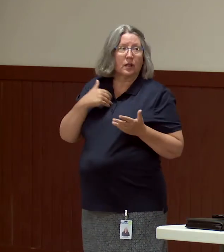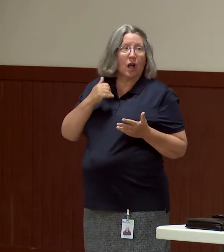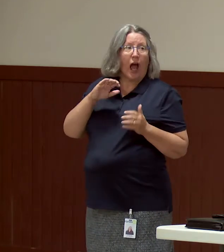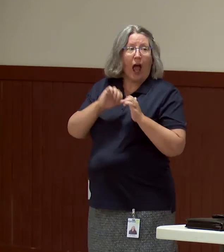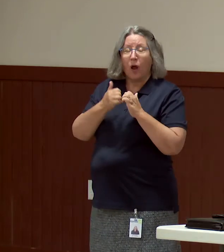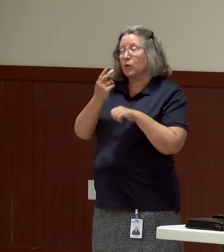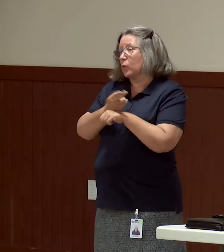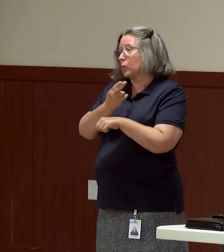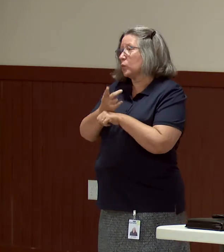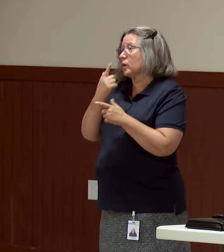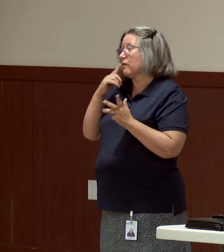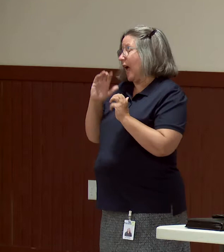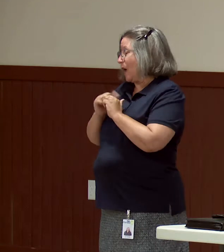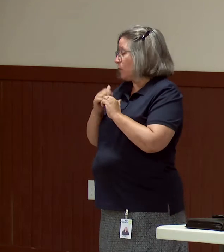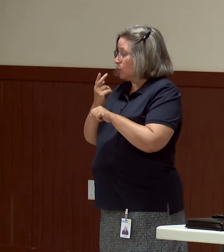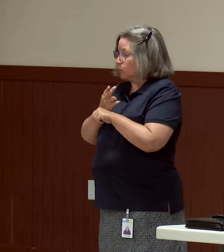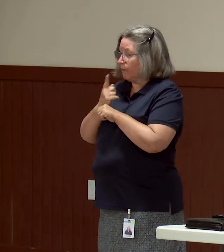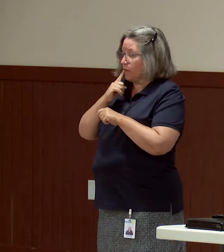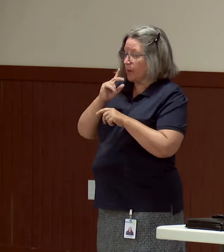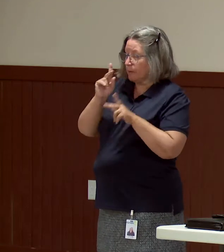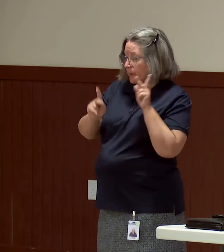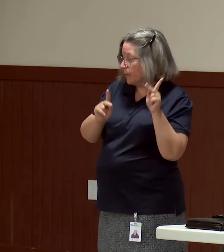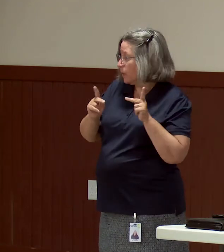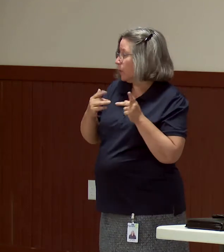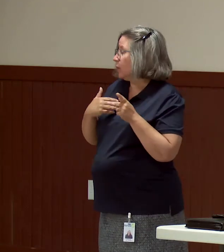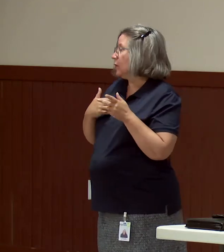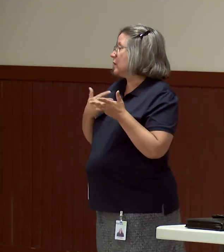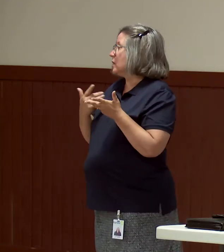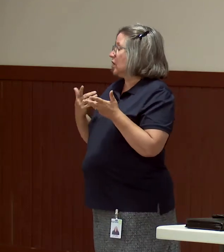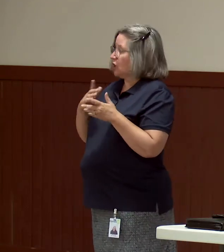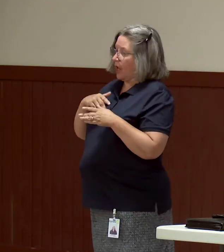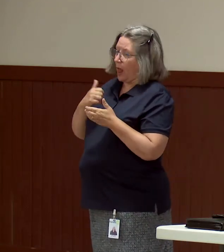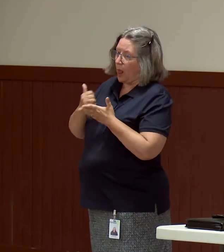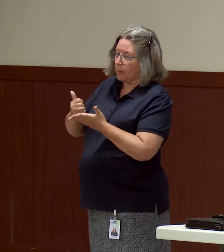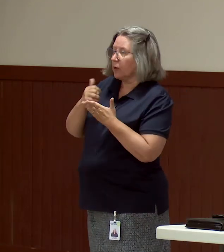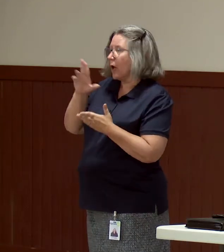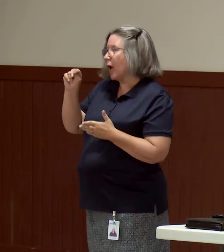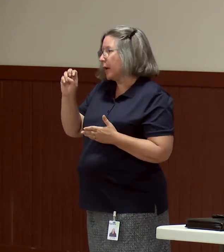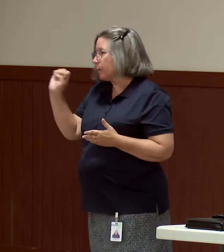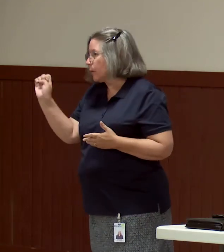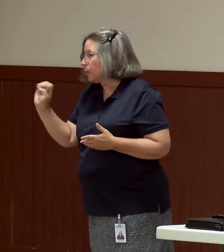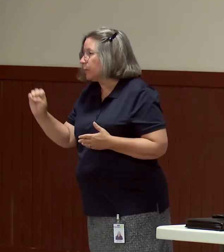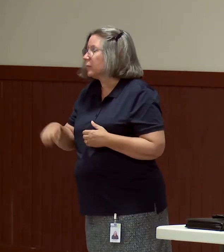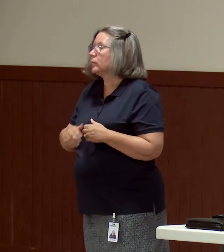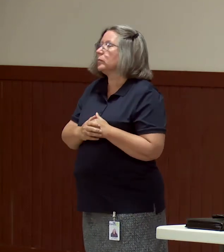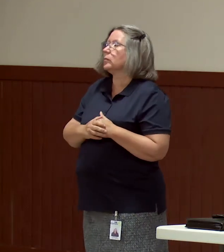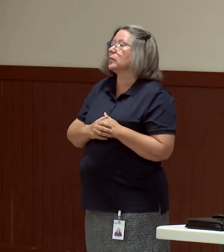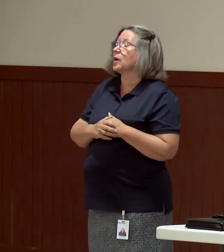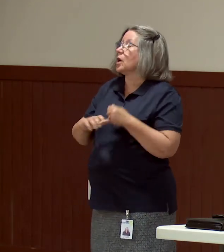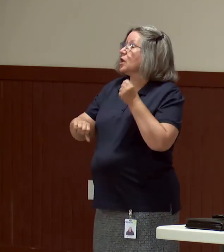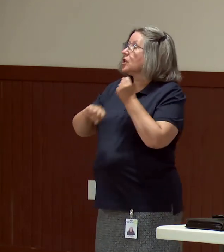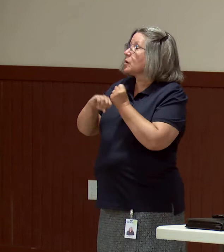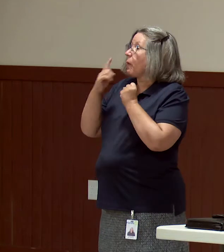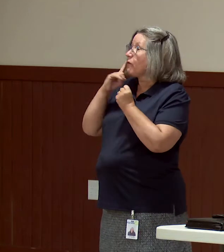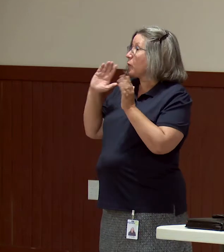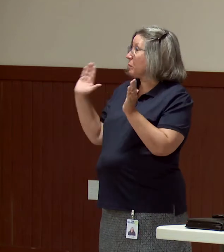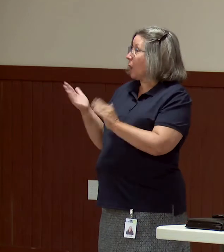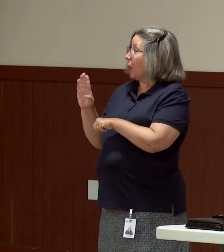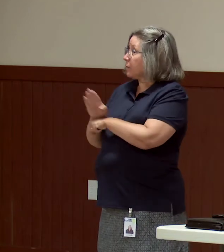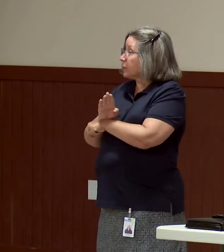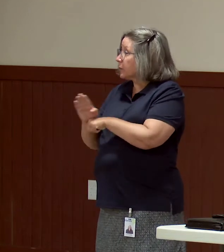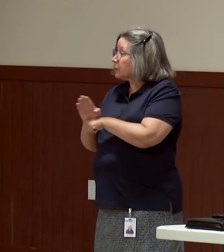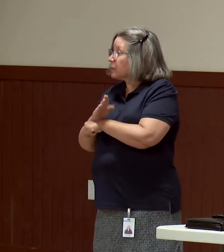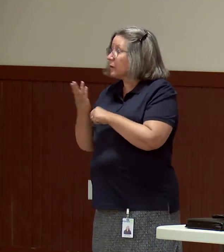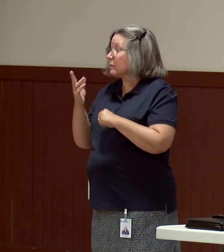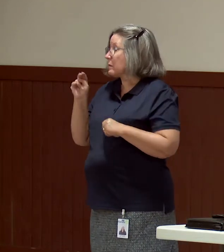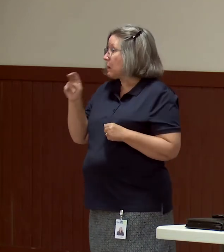supports for households and individuals includes unemployment assistance, food and housing assistance. Support for small businesses and nonprofits